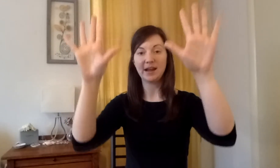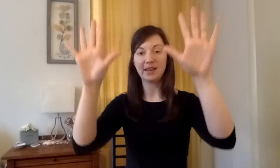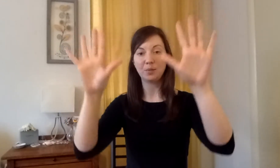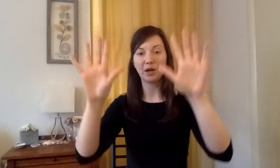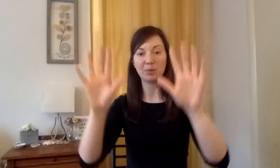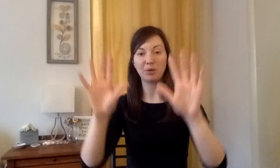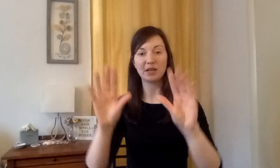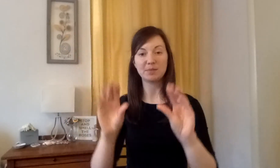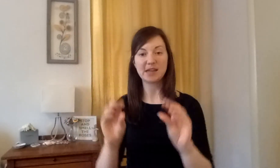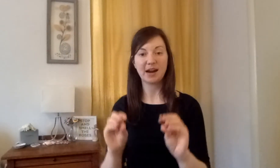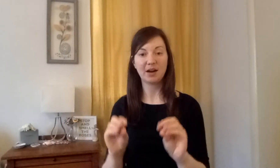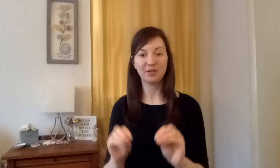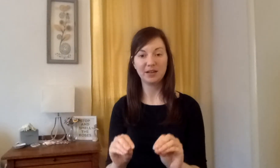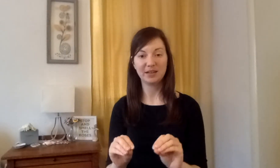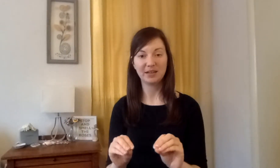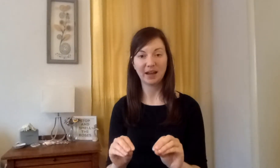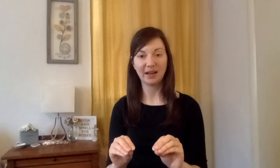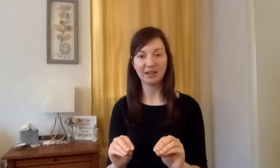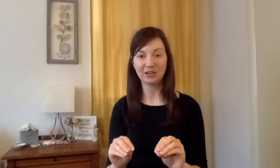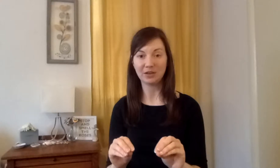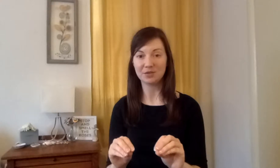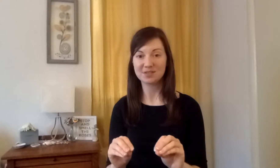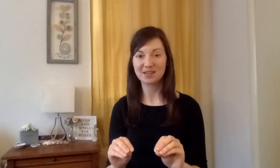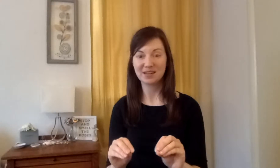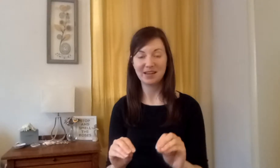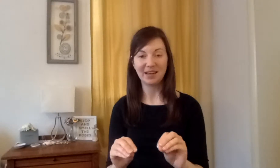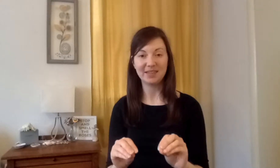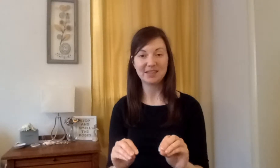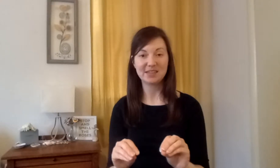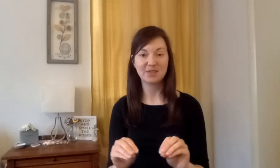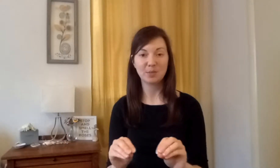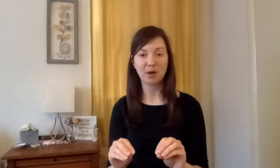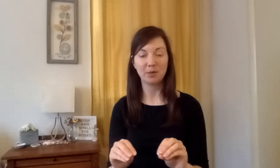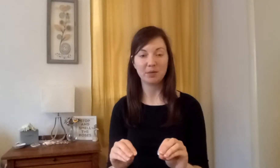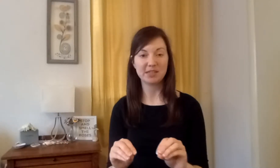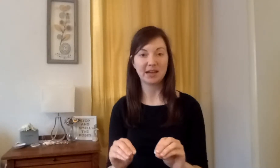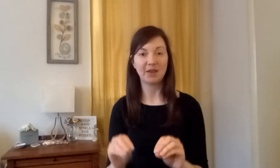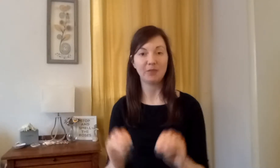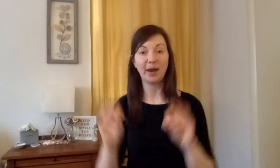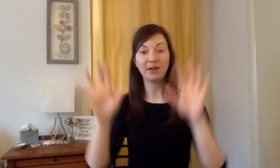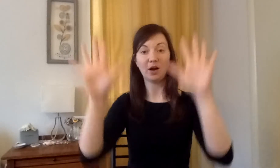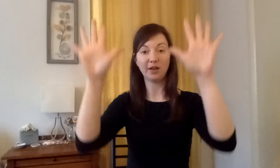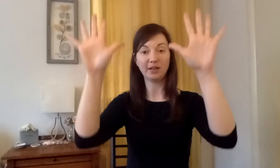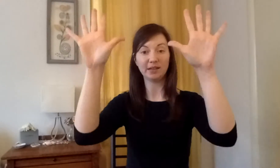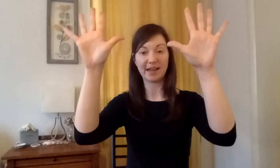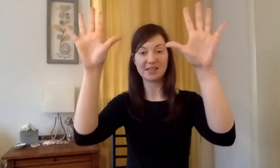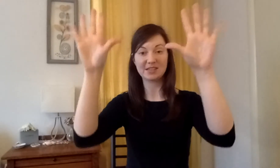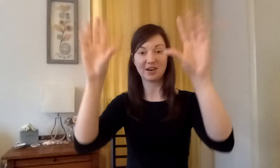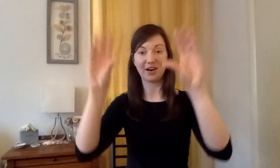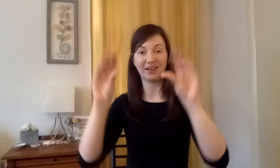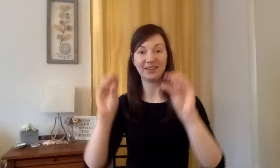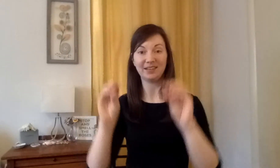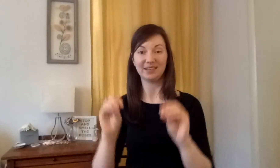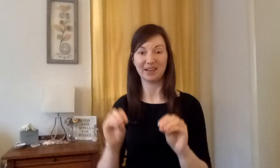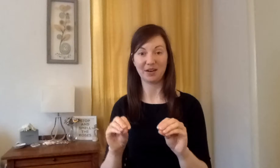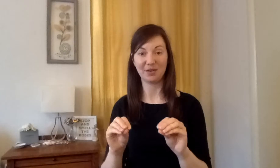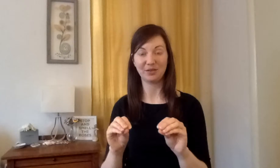then we're going to bring them down and close. And this is for the part where we say, when all the lights are low,